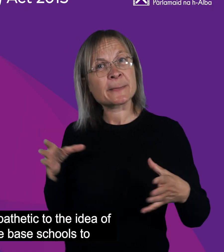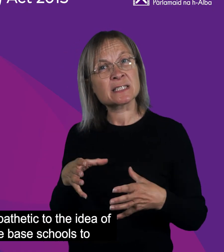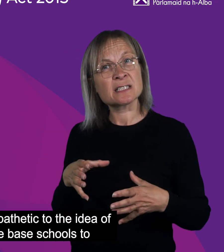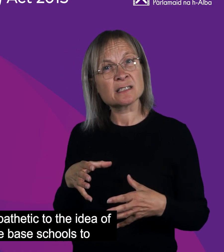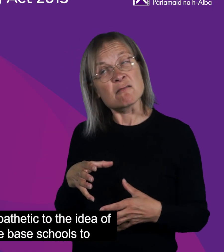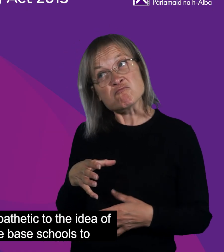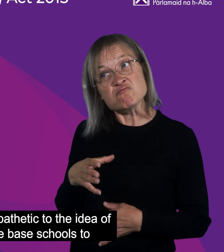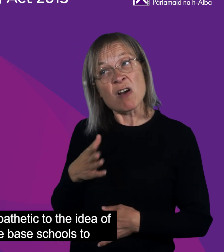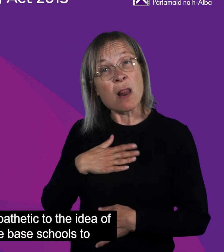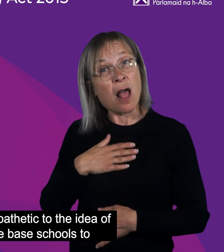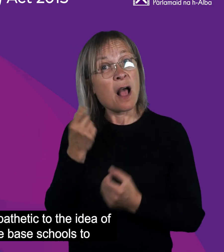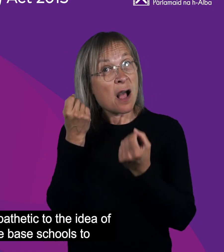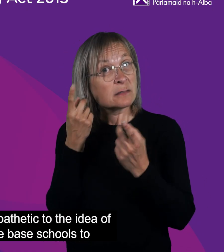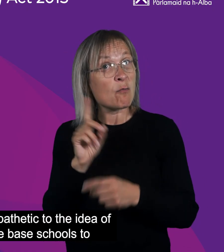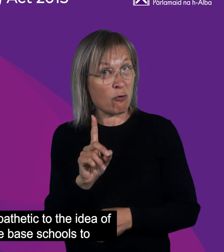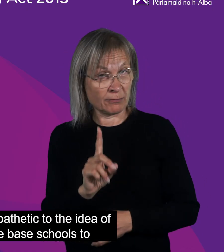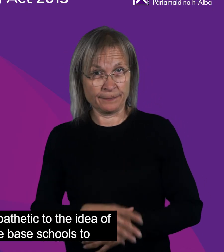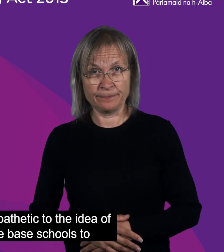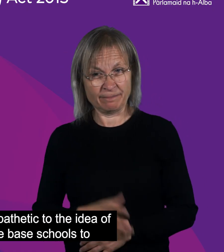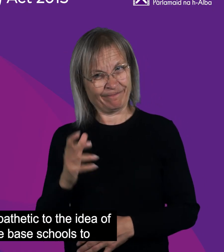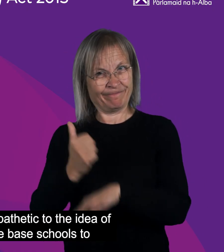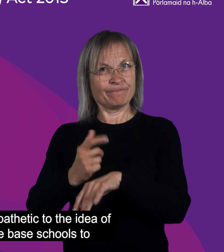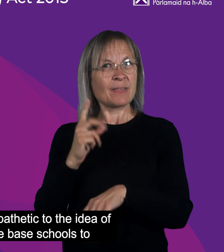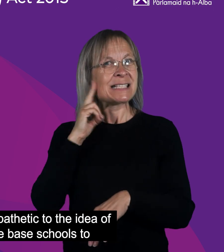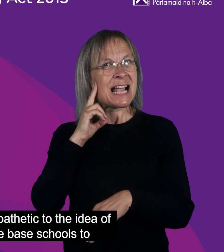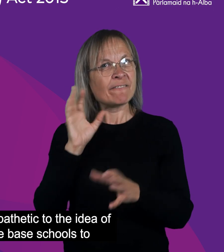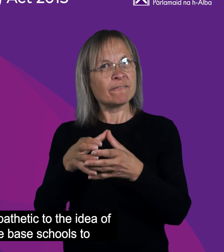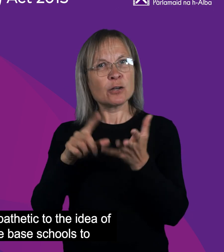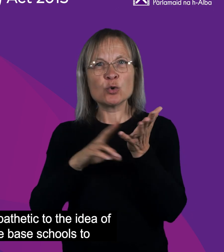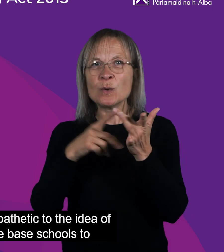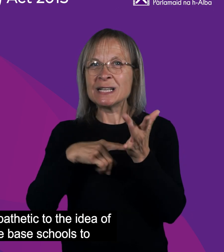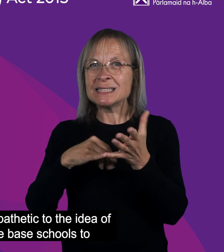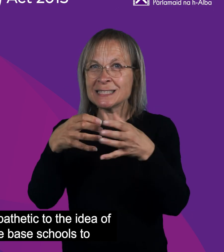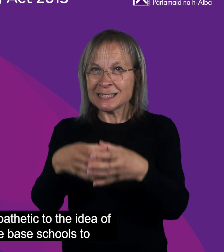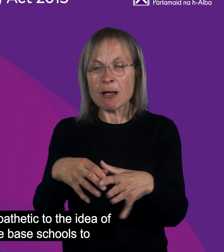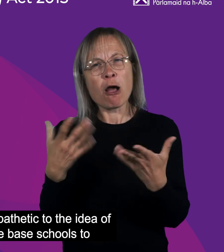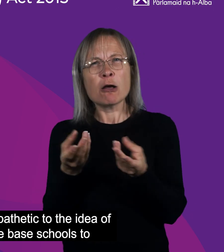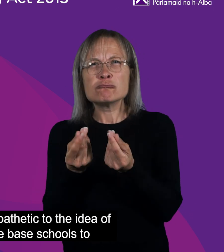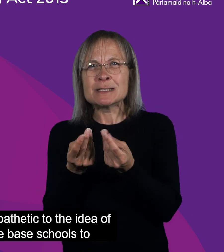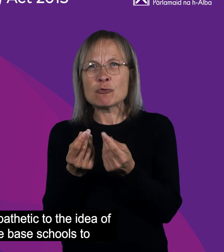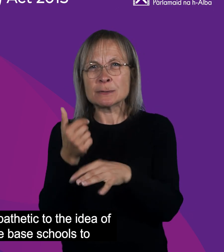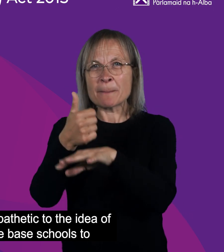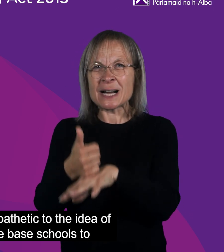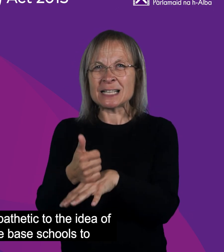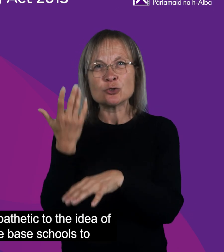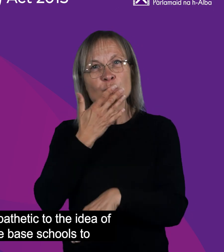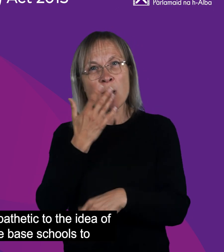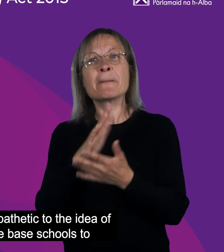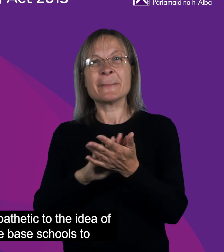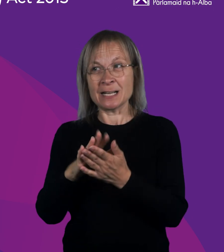The committee was sympathetic to the idea of deaf units or resource-based schools to bring deaf children together and foster identity